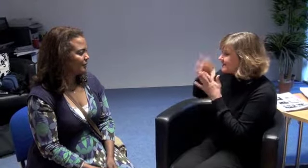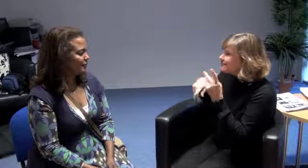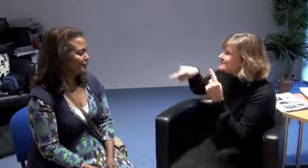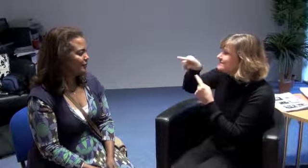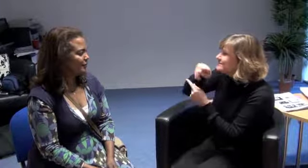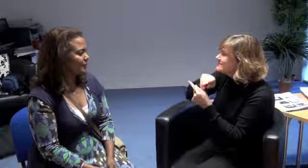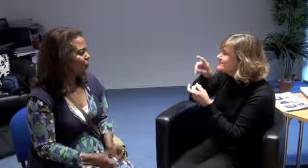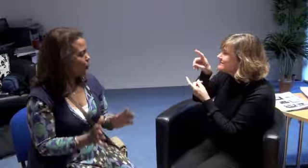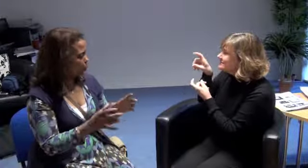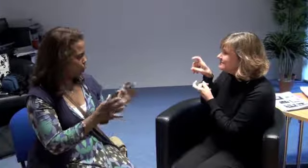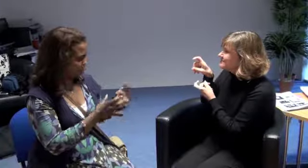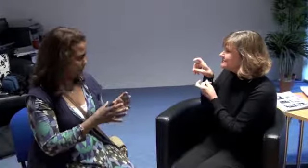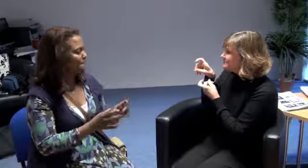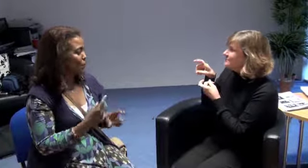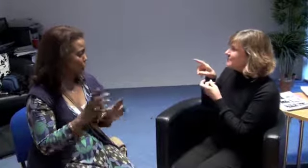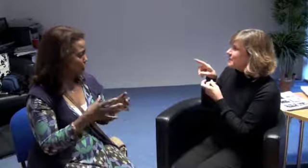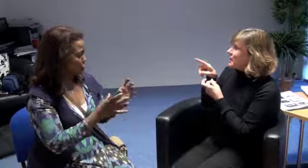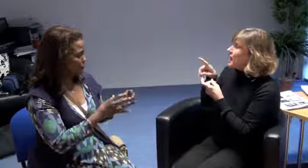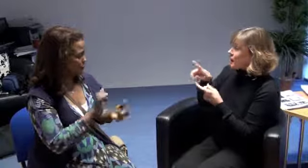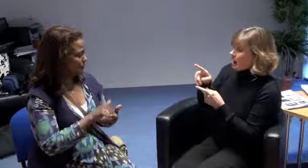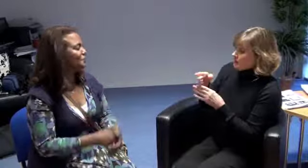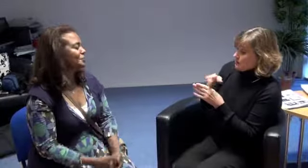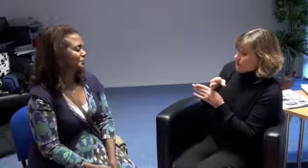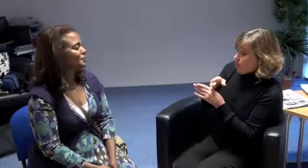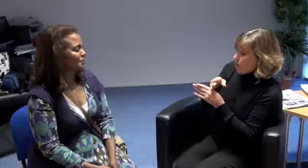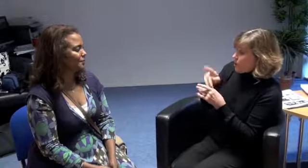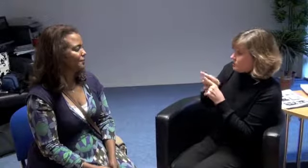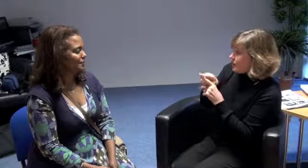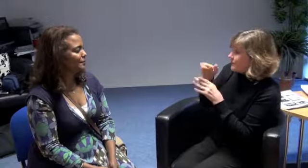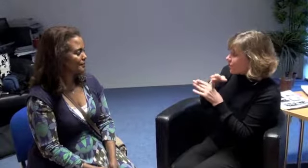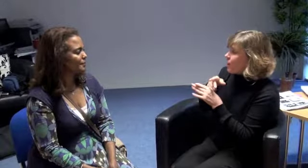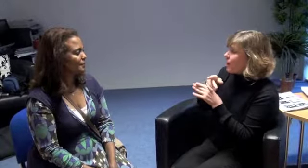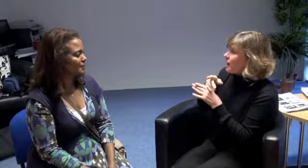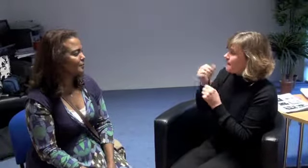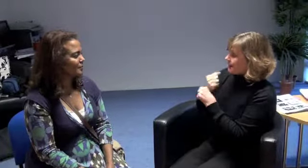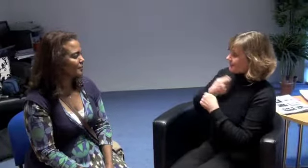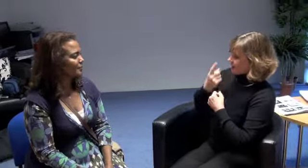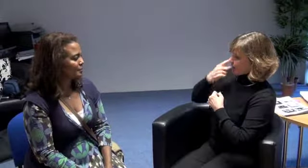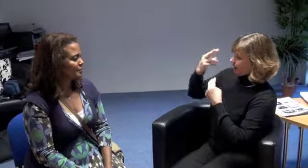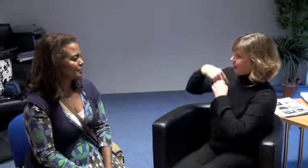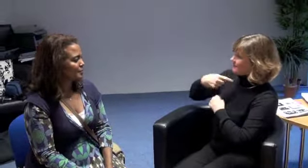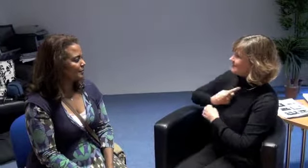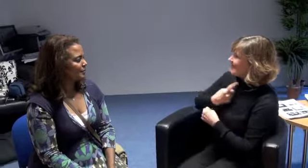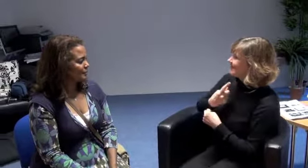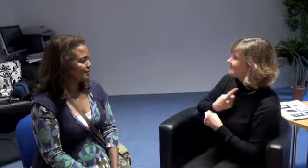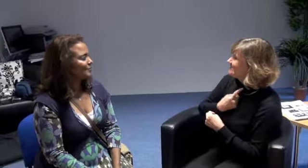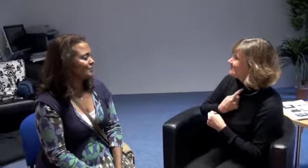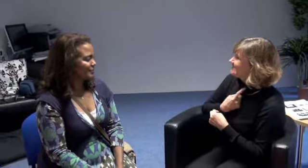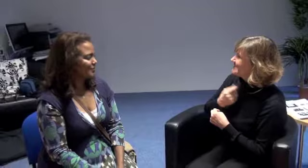I also enjoyed sharing our own experiences. Do you mean in the workshops? Yes, and just before this as well. It made